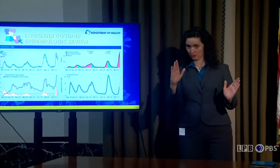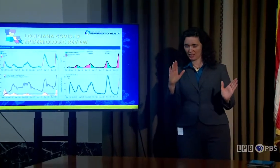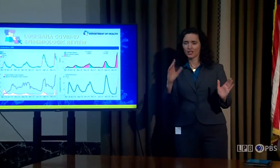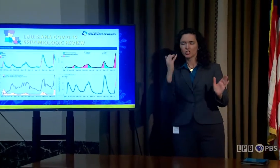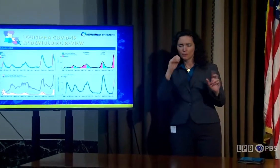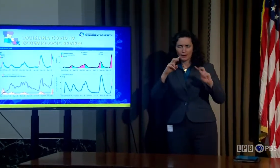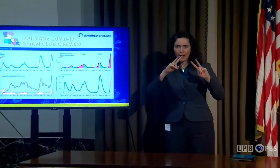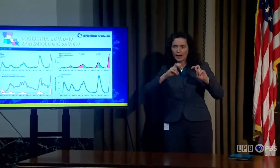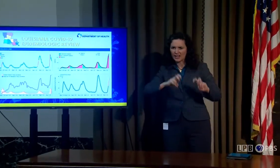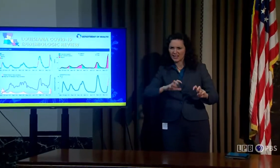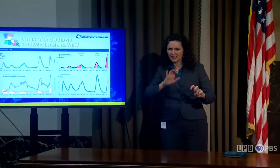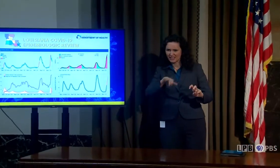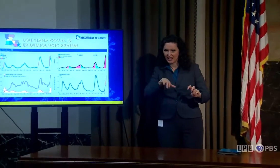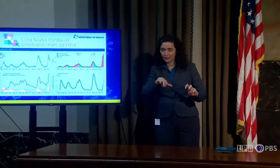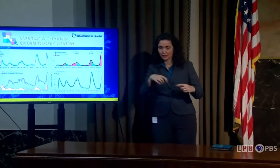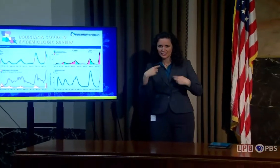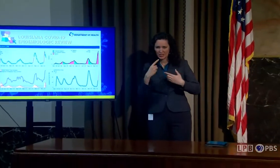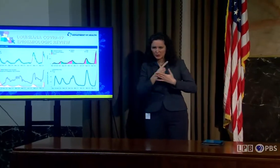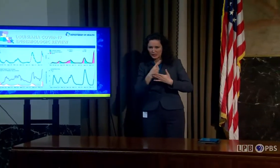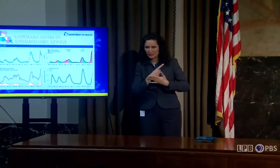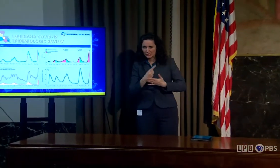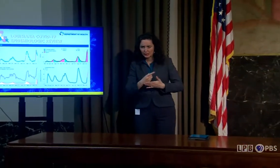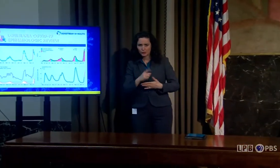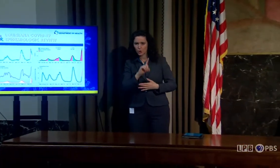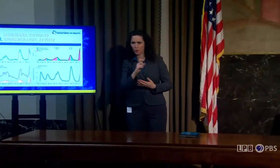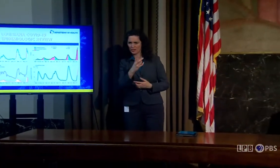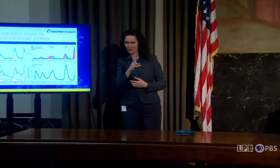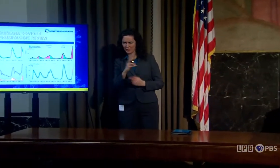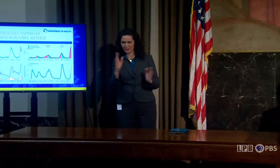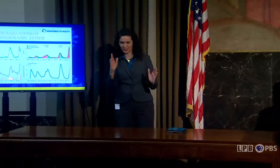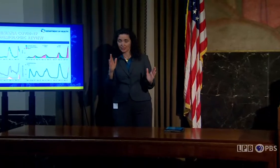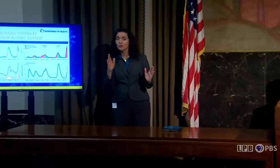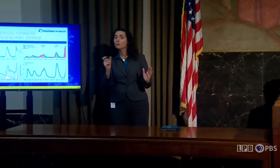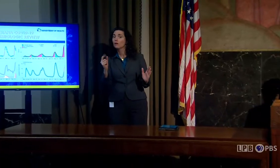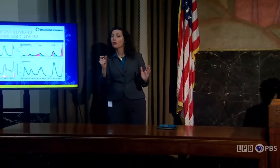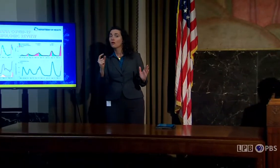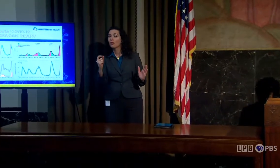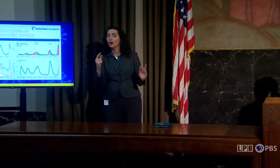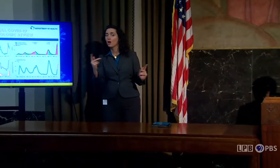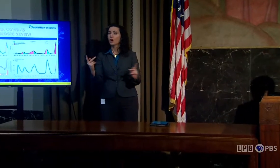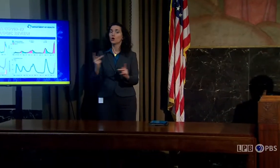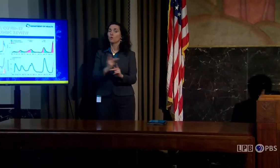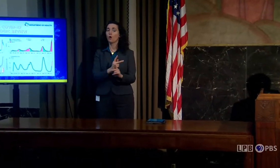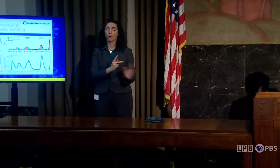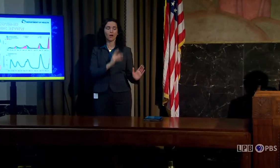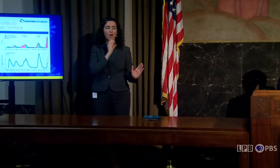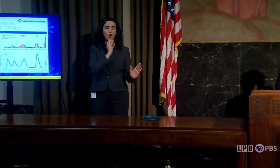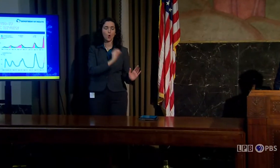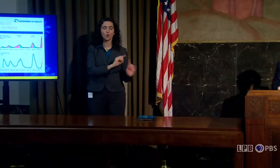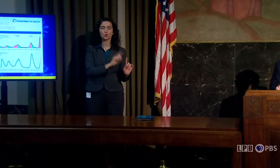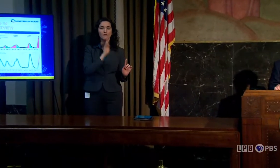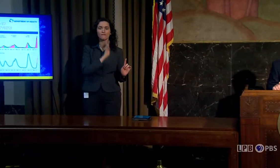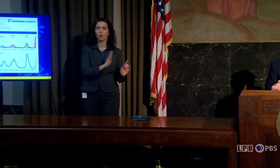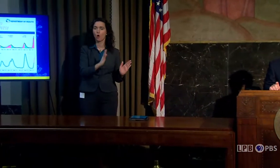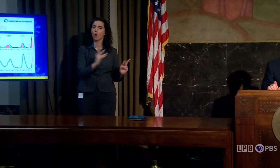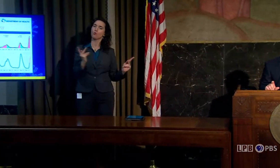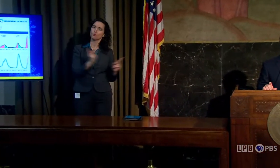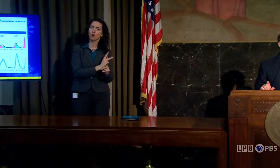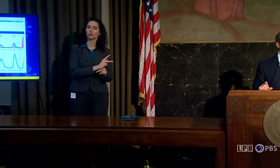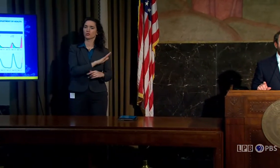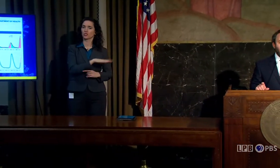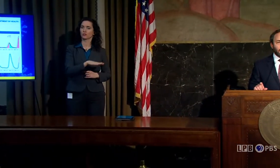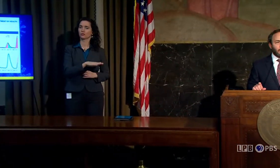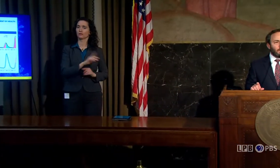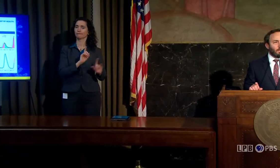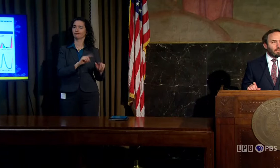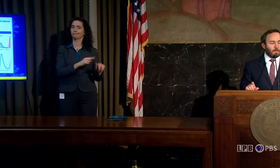with COVID, over the past few weeks, kids 0 to 4 years old represent the largest share within